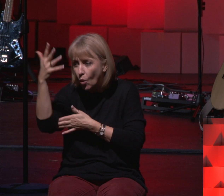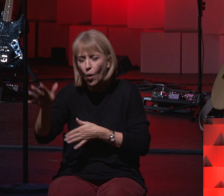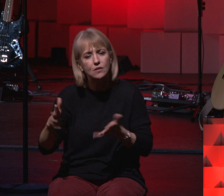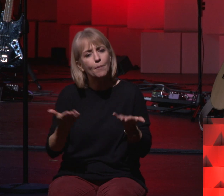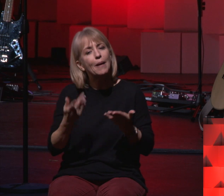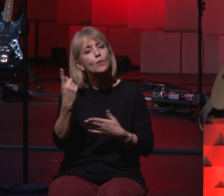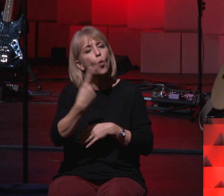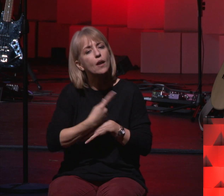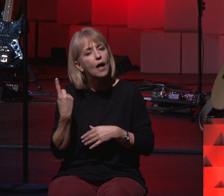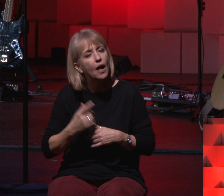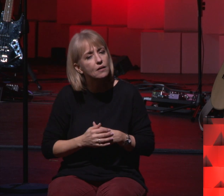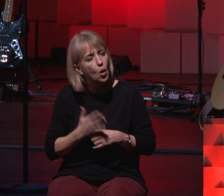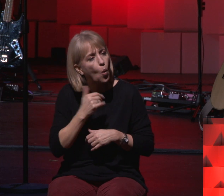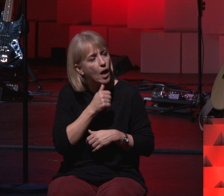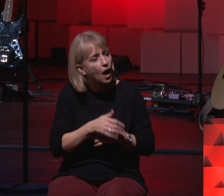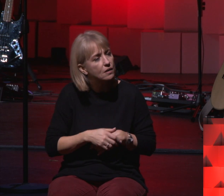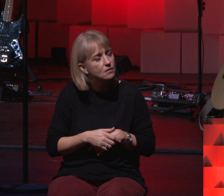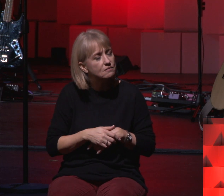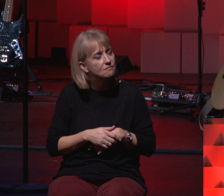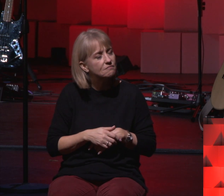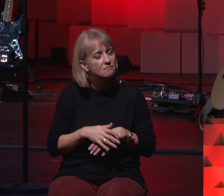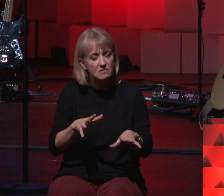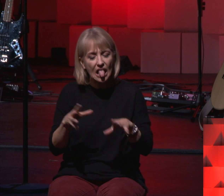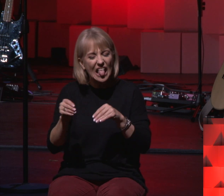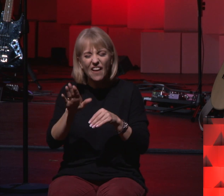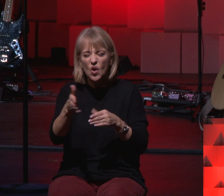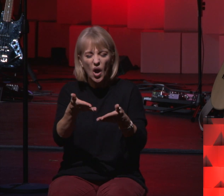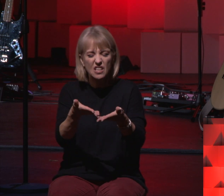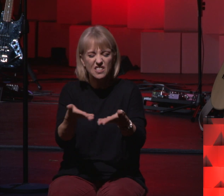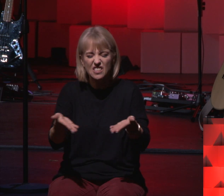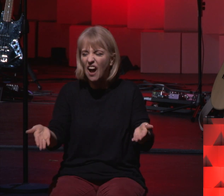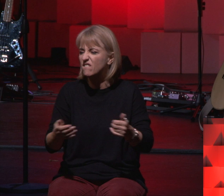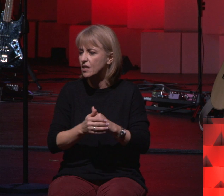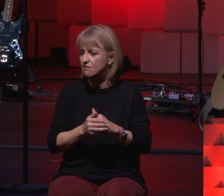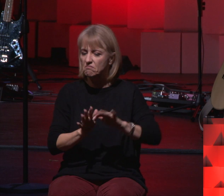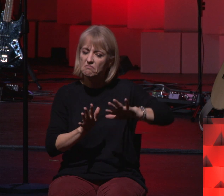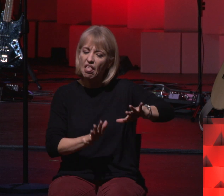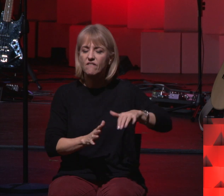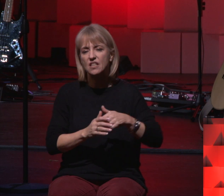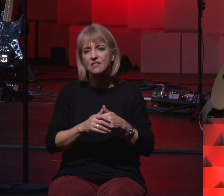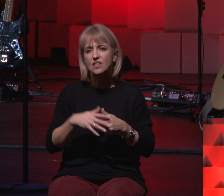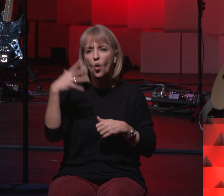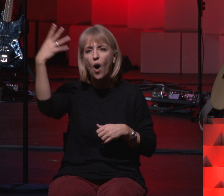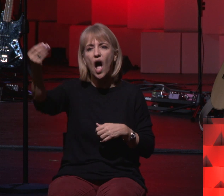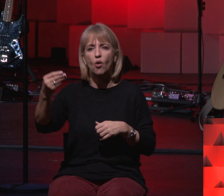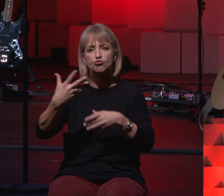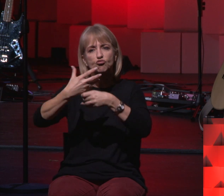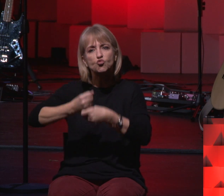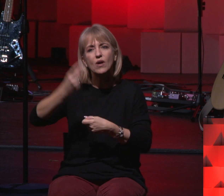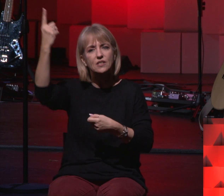day like that. You should do a time when you get away from your stuff, get away from all of it, and say, God, I need to trust